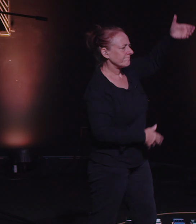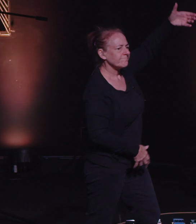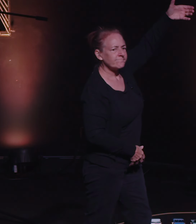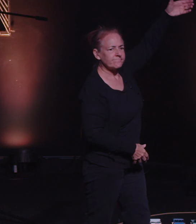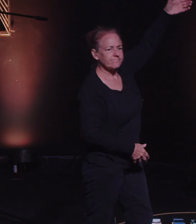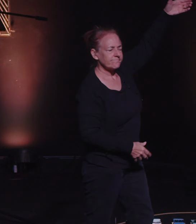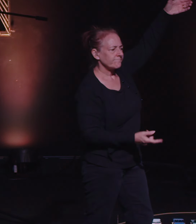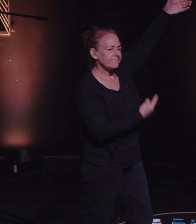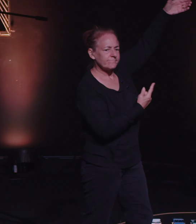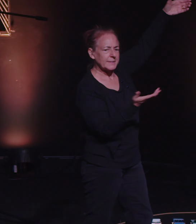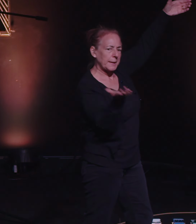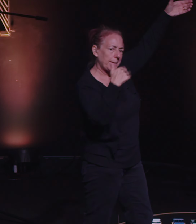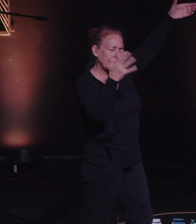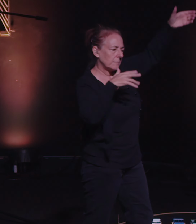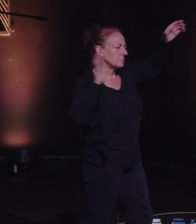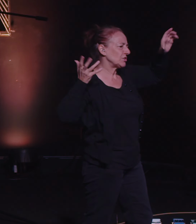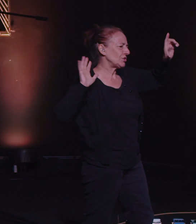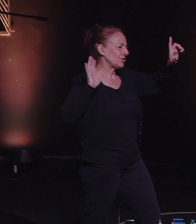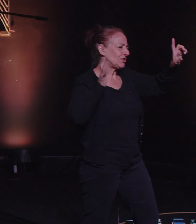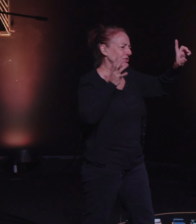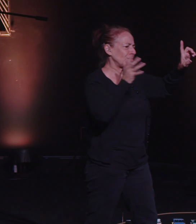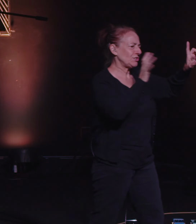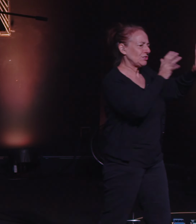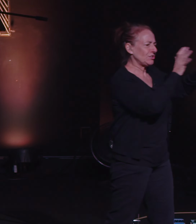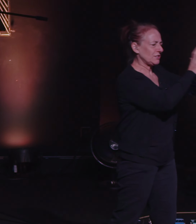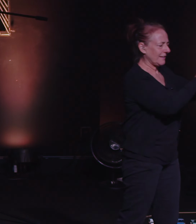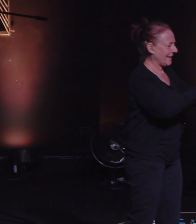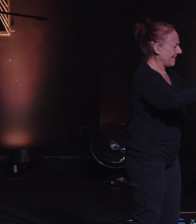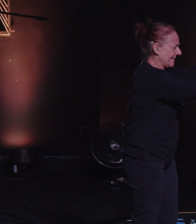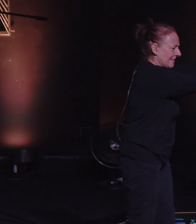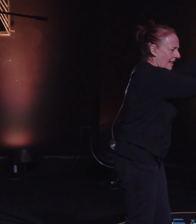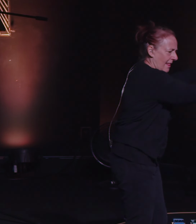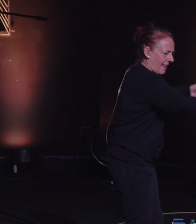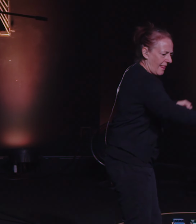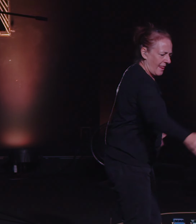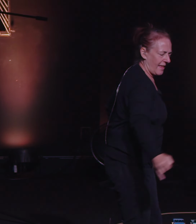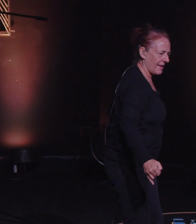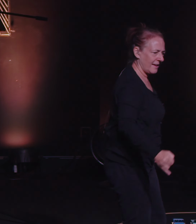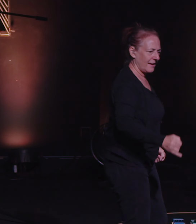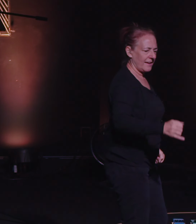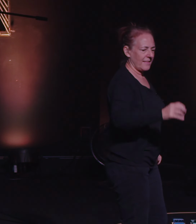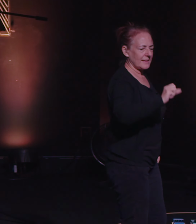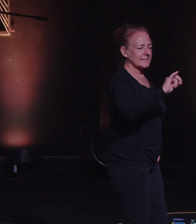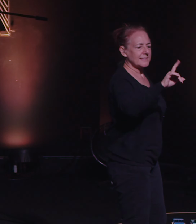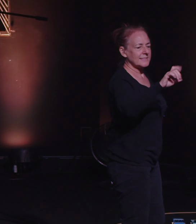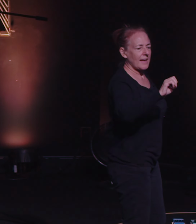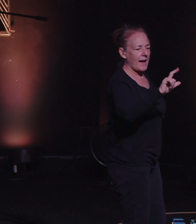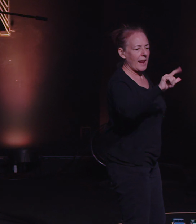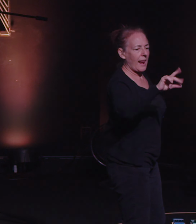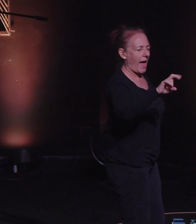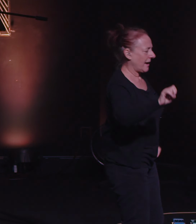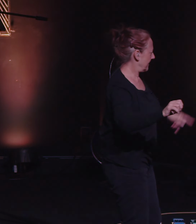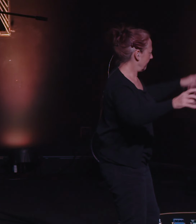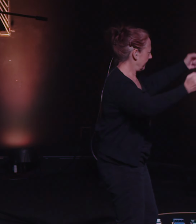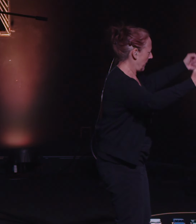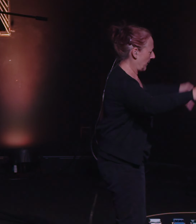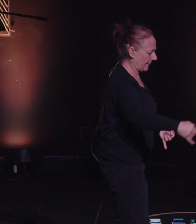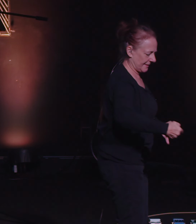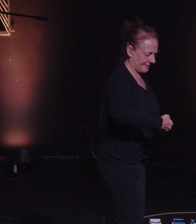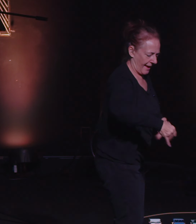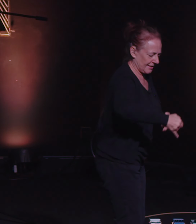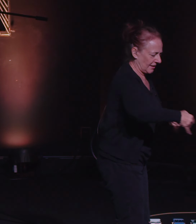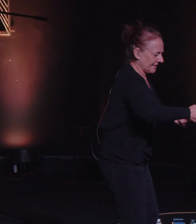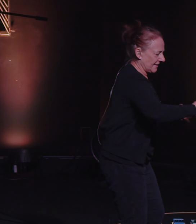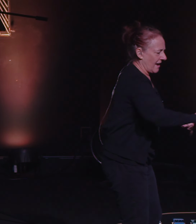the field. Gentlemen, these are the sidelines where you'll be standing. These are the hash marks where we're going to try to get first downs. This